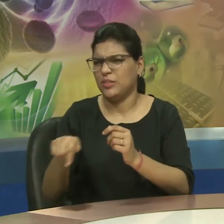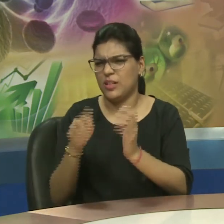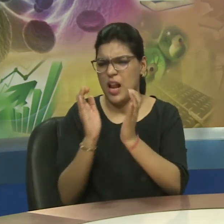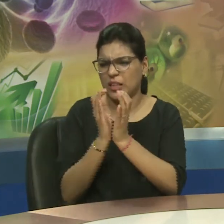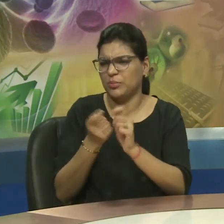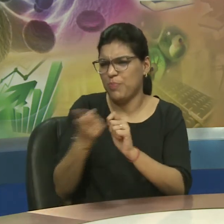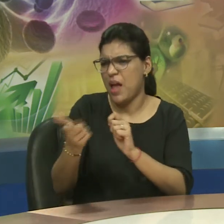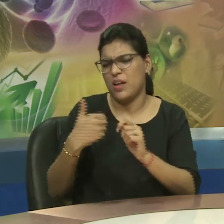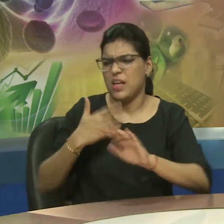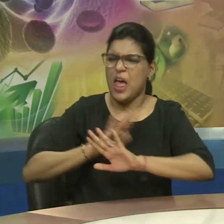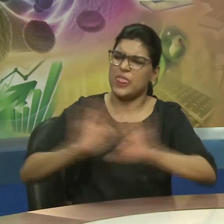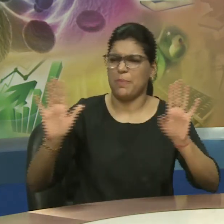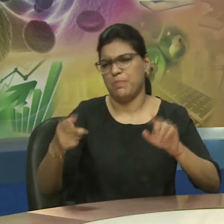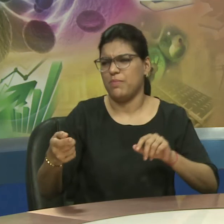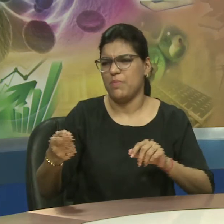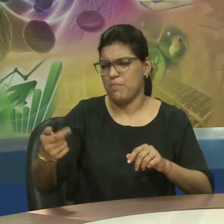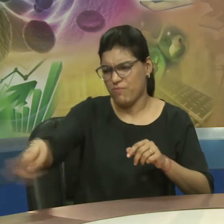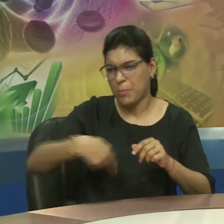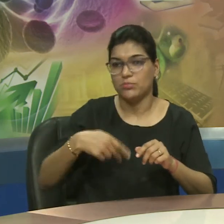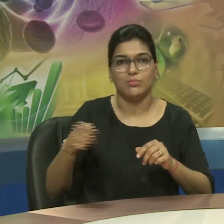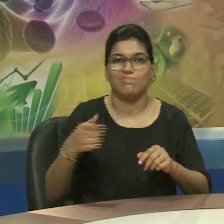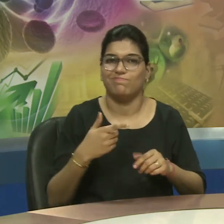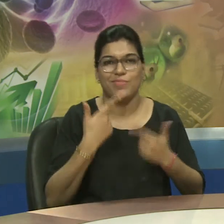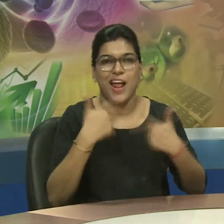before the expiry.